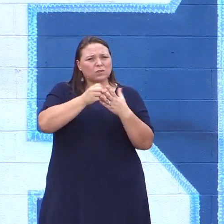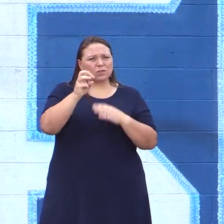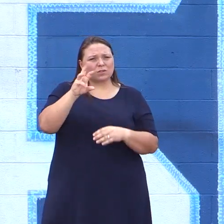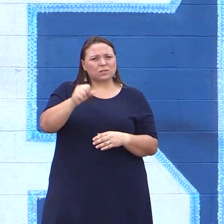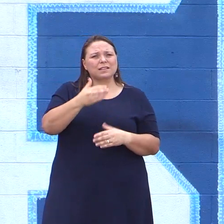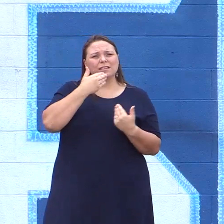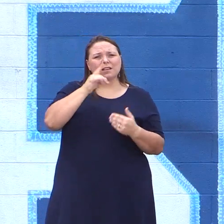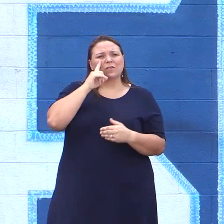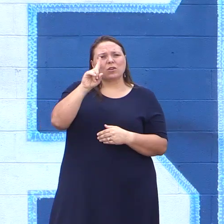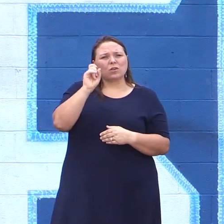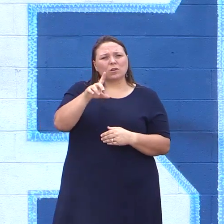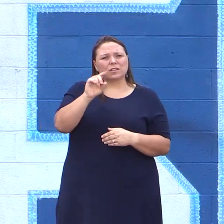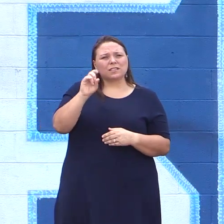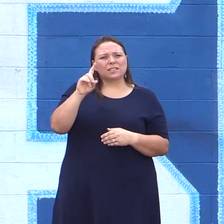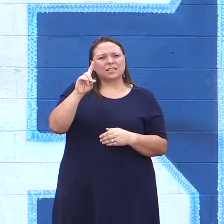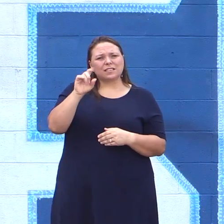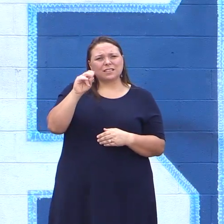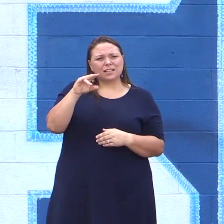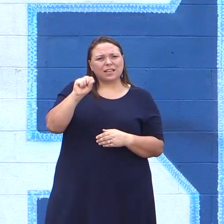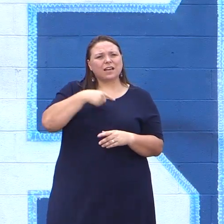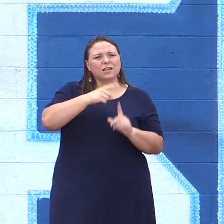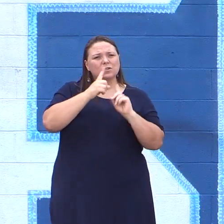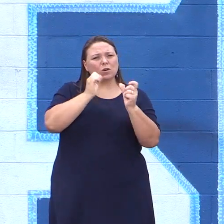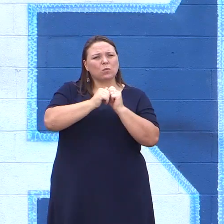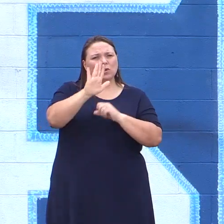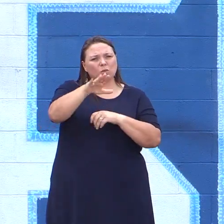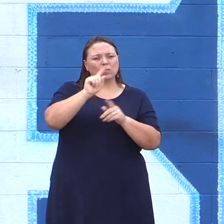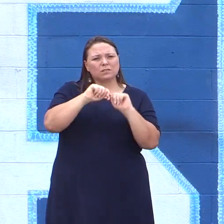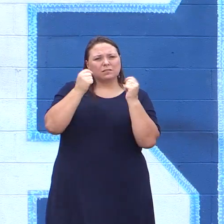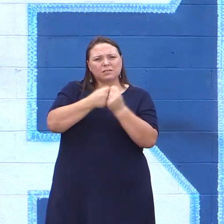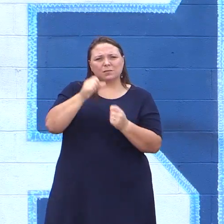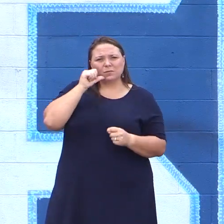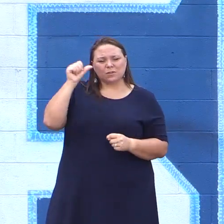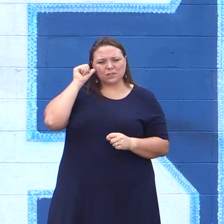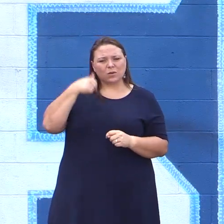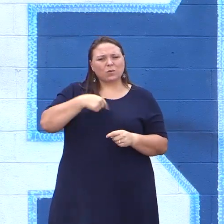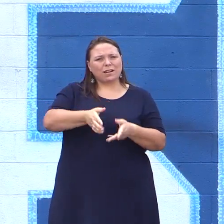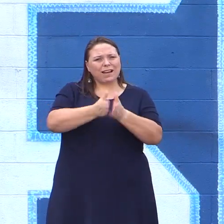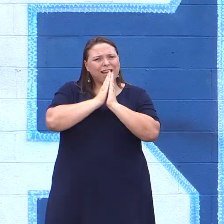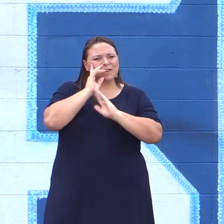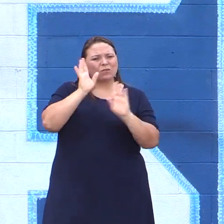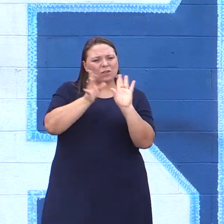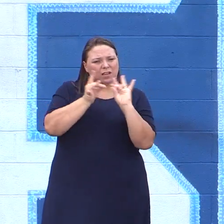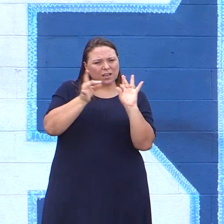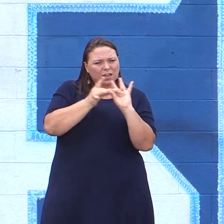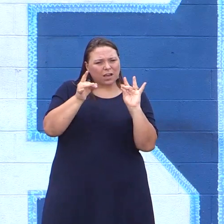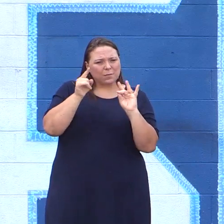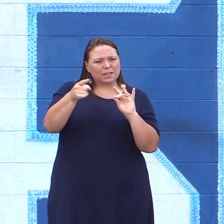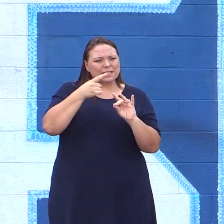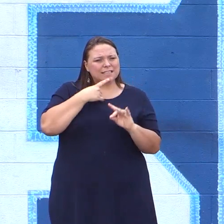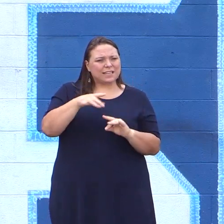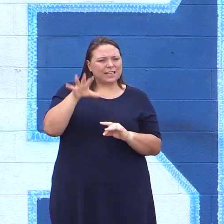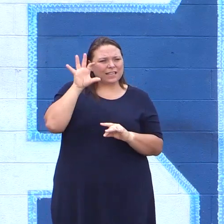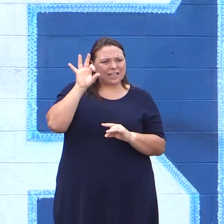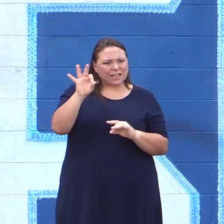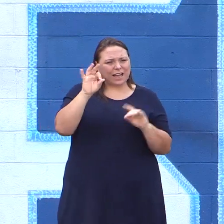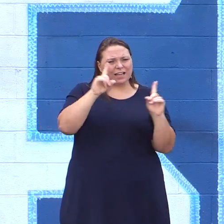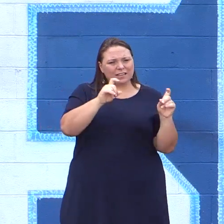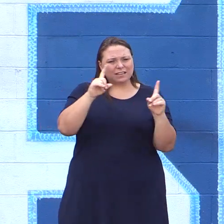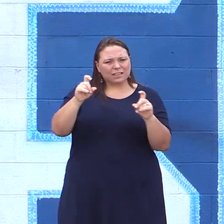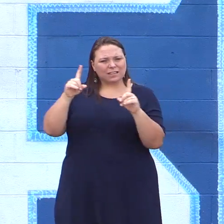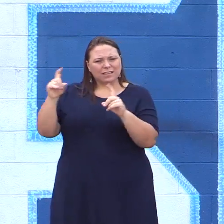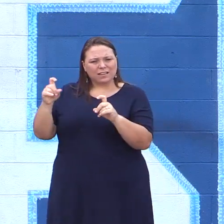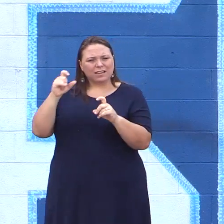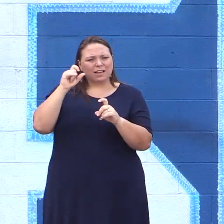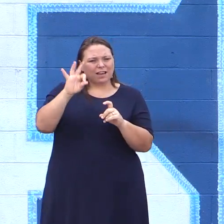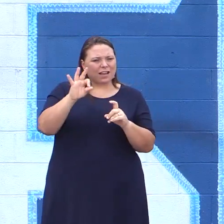Thanks for your question, Dennis. As I talked to your production team yesterday, when you asked for that comment, you sent over 9 screenshots of documents that